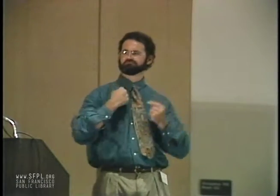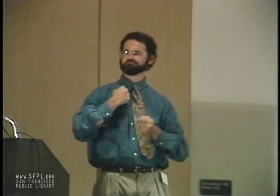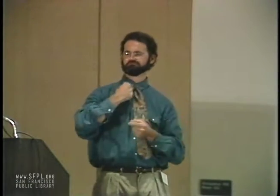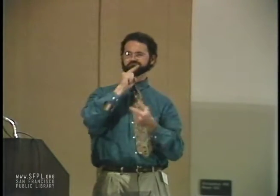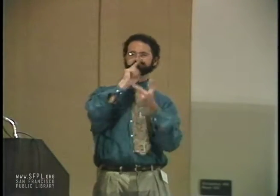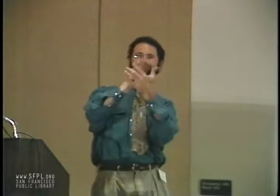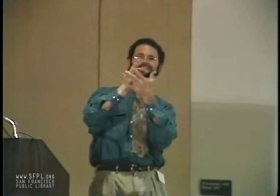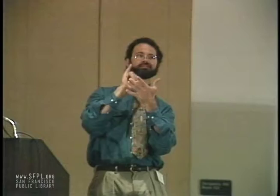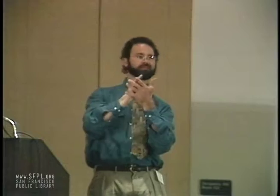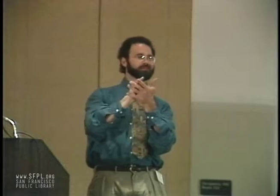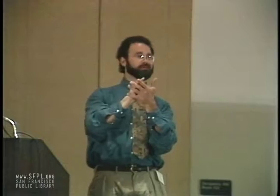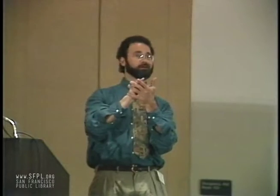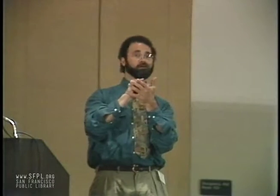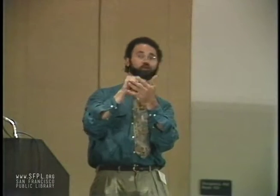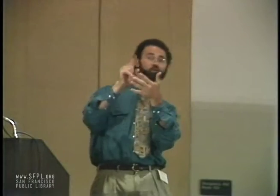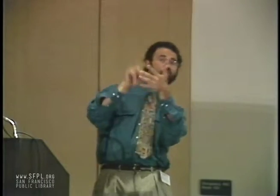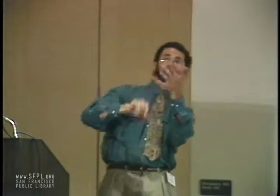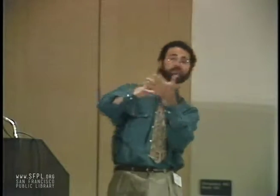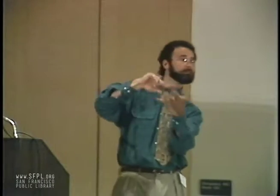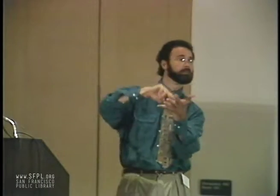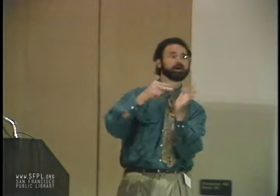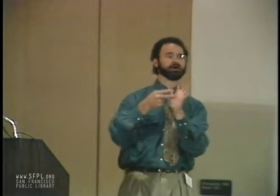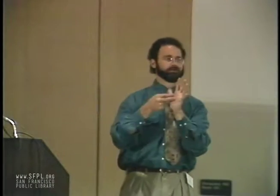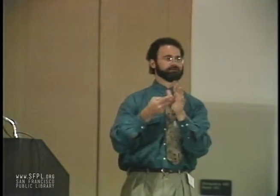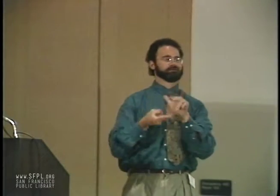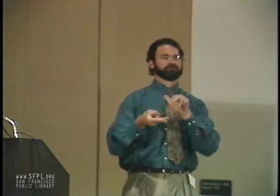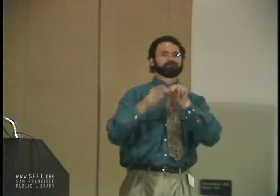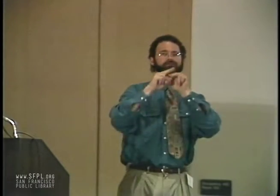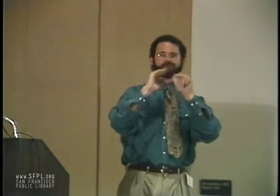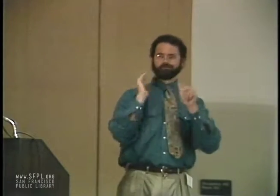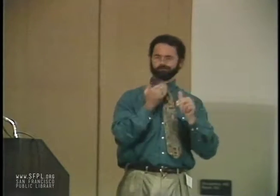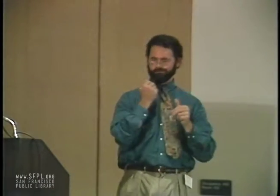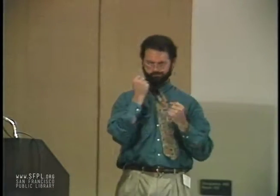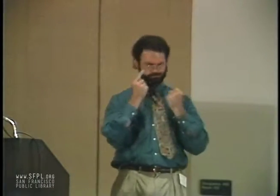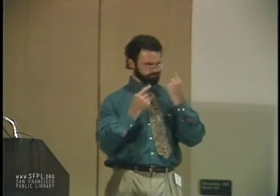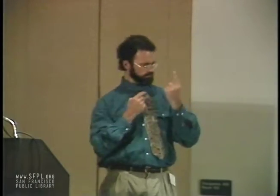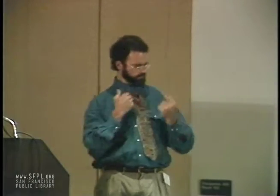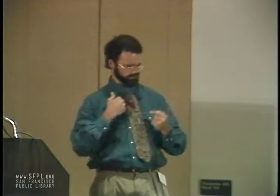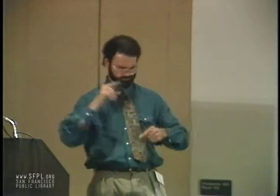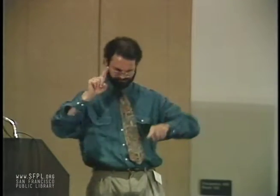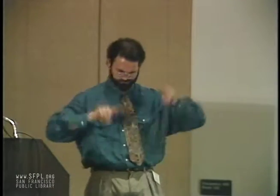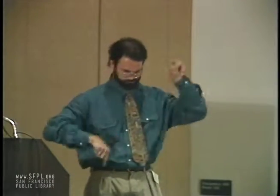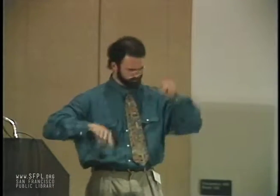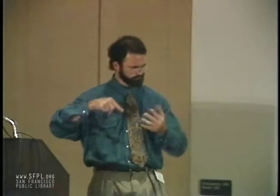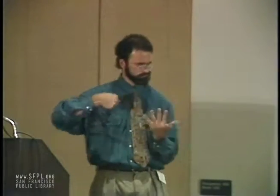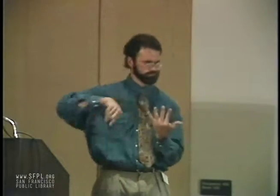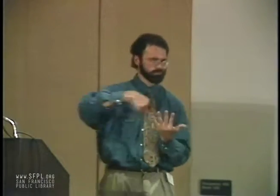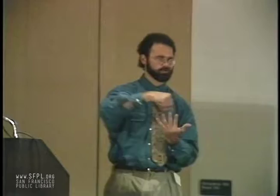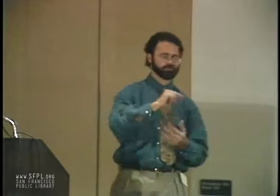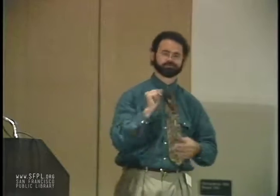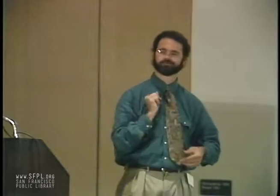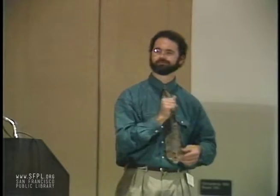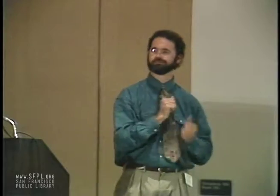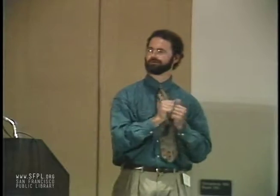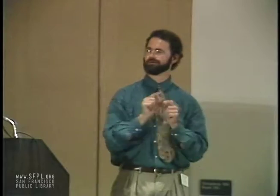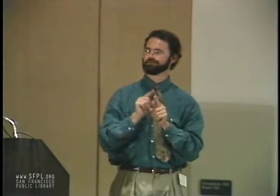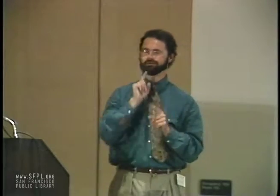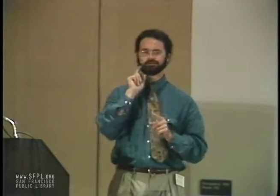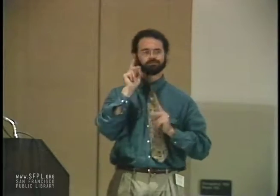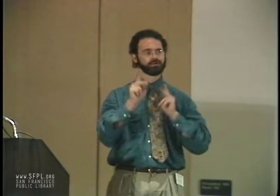more of an effort to understand the multicultural aspect of the deaf community. And we're beginning to understand the